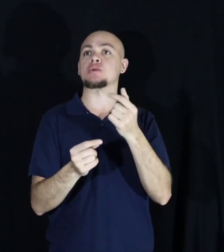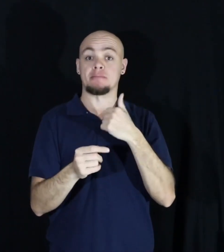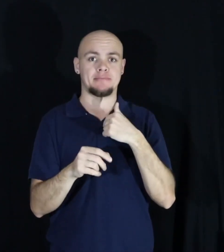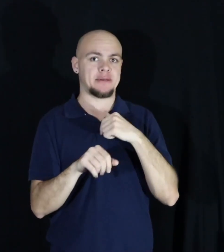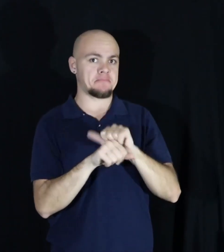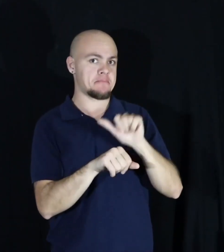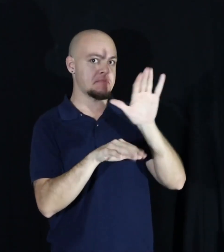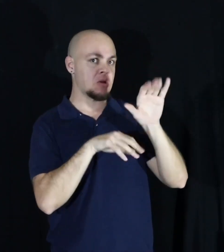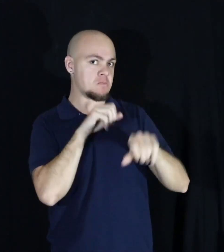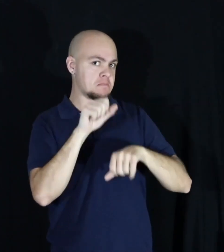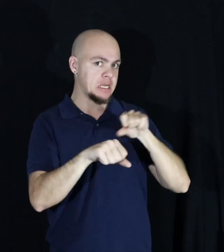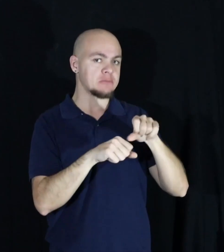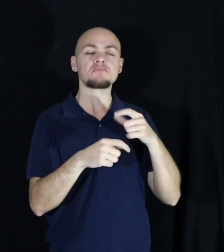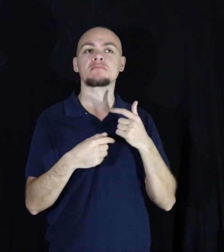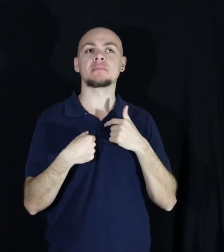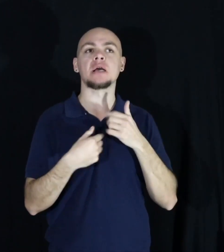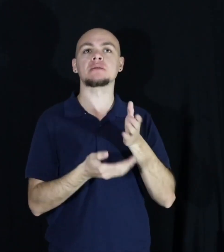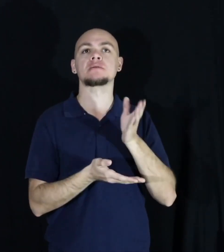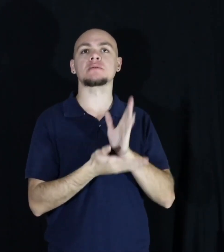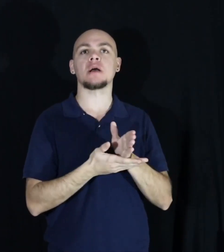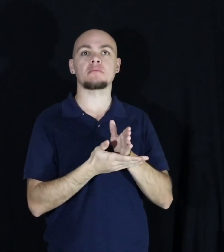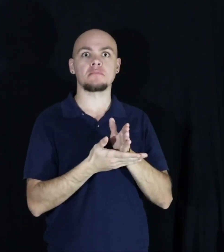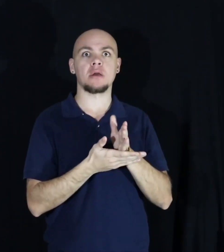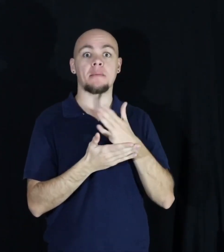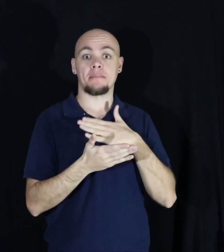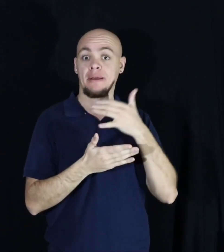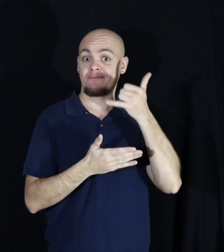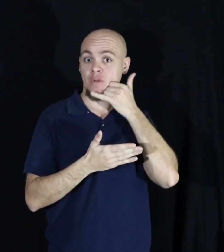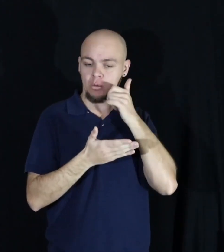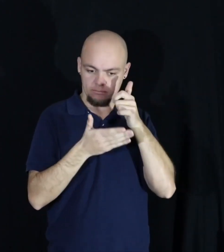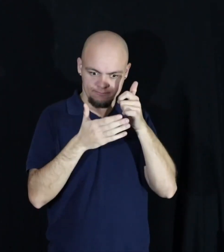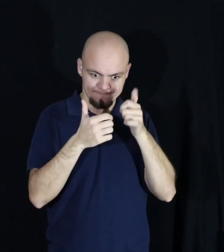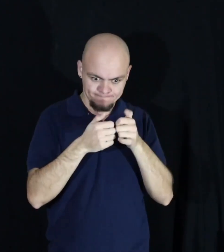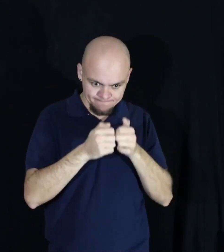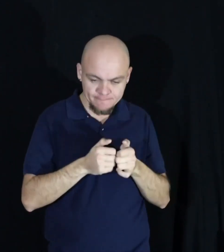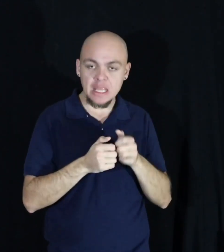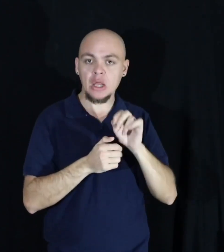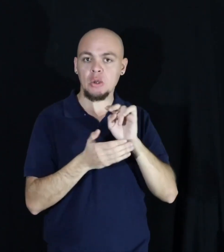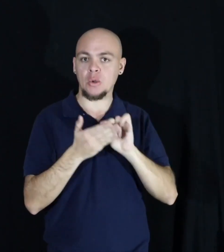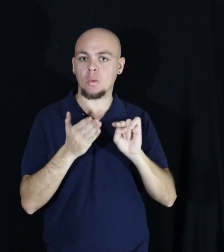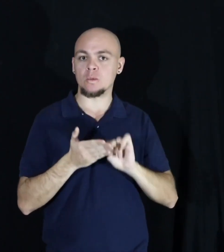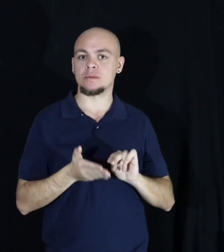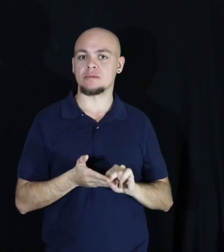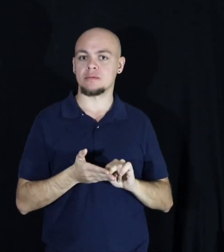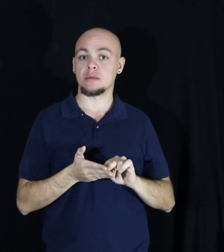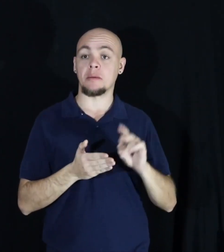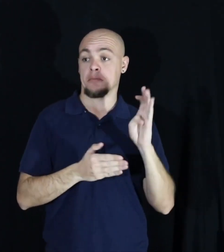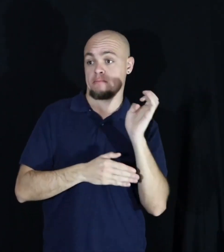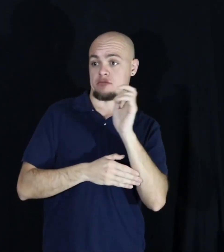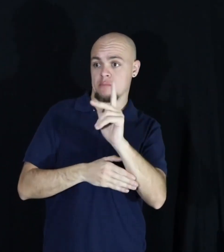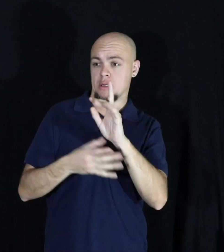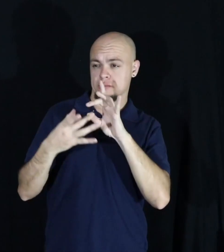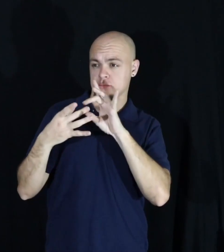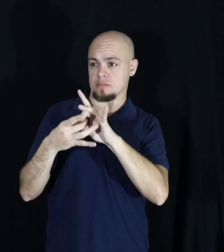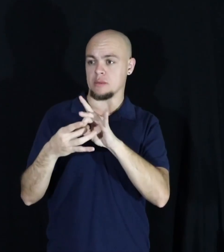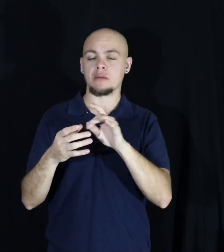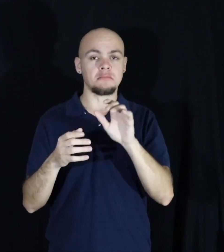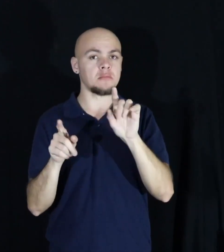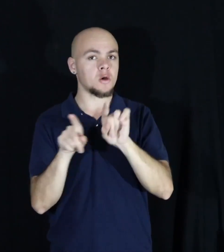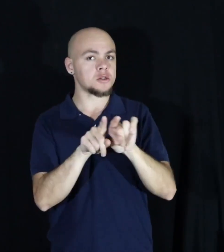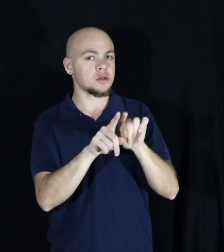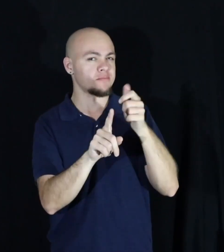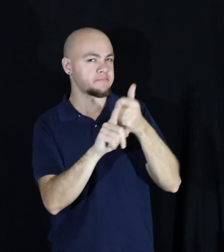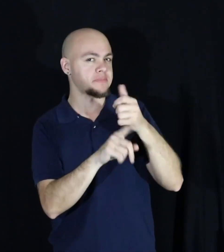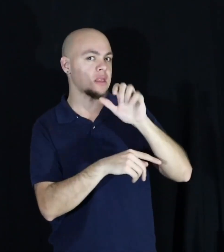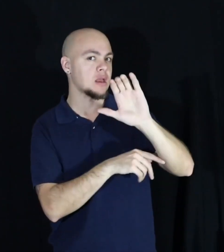ride and actually ended up having to stop and take notes on my phone. The ritual of return can also be about catharsis, and I know